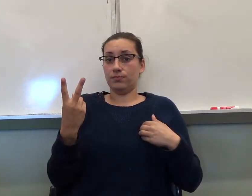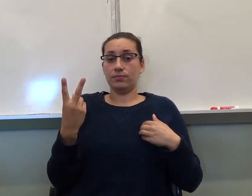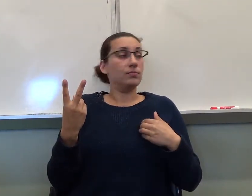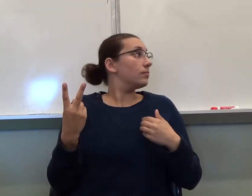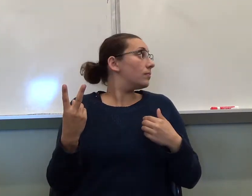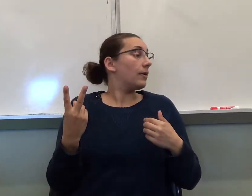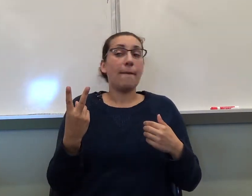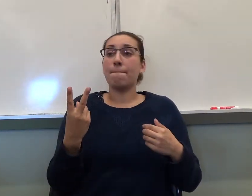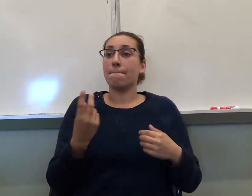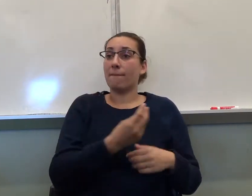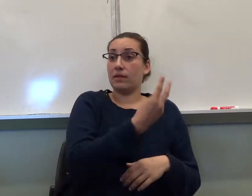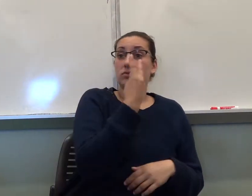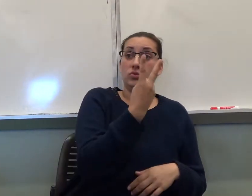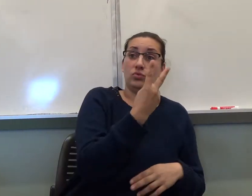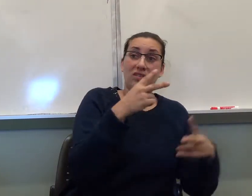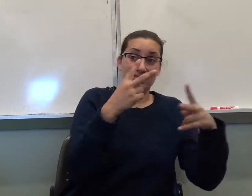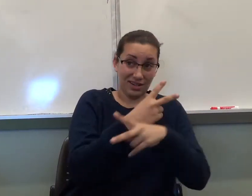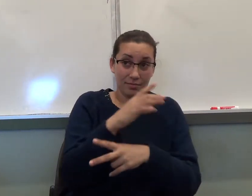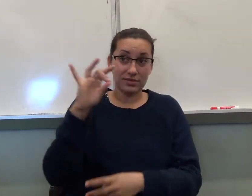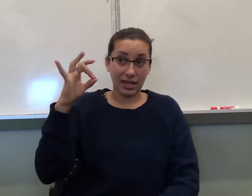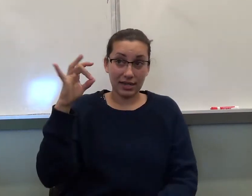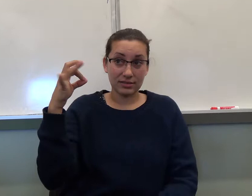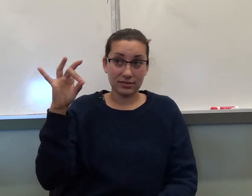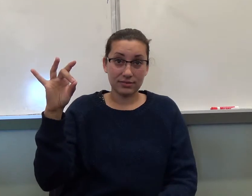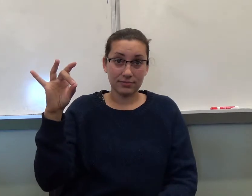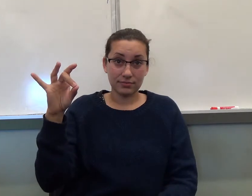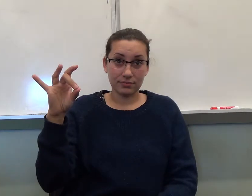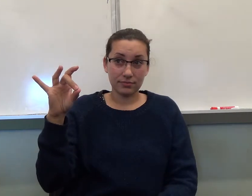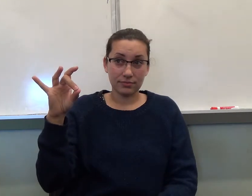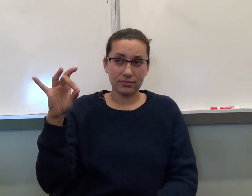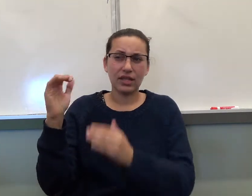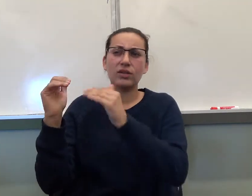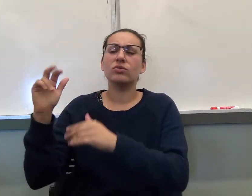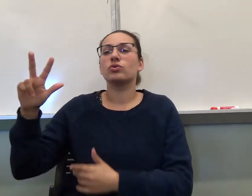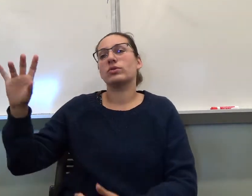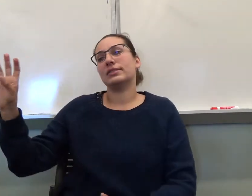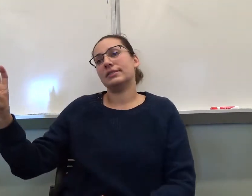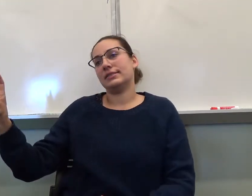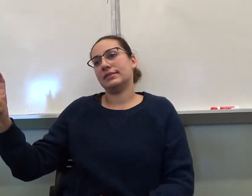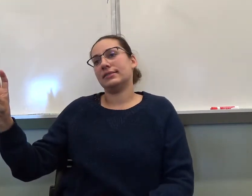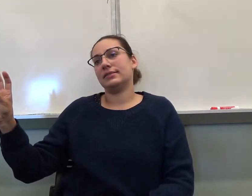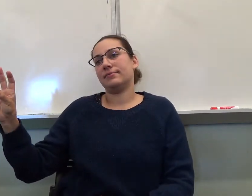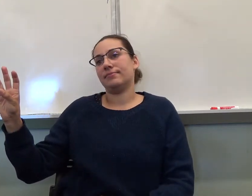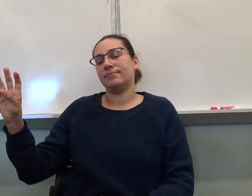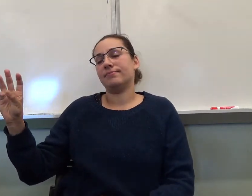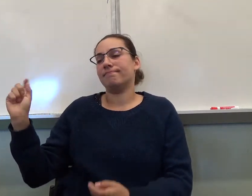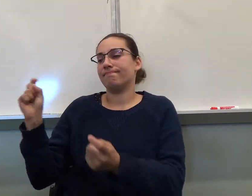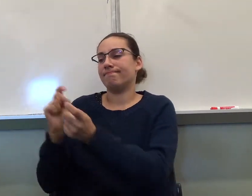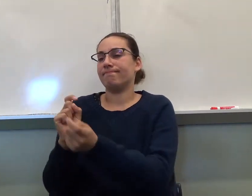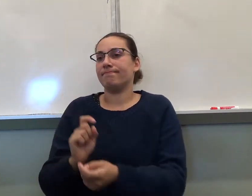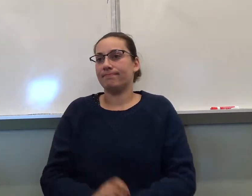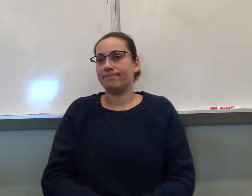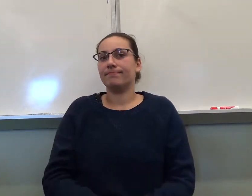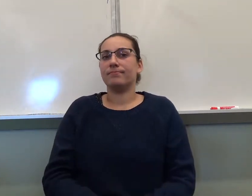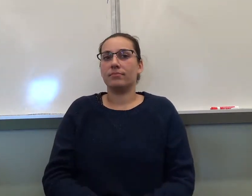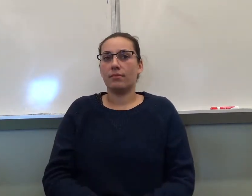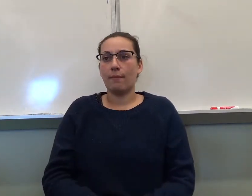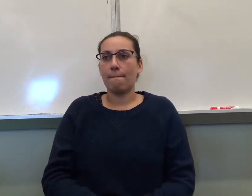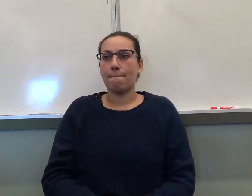And 2 times 18 is going to be 36 inches. Yeah, exactly. All right, so this is what we want to add up. Let